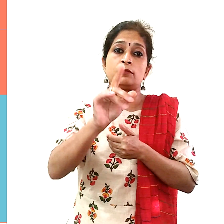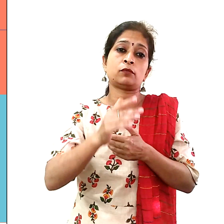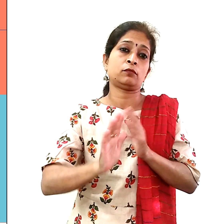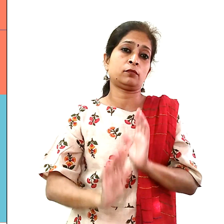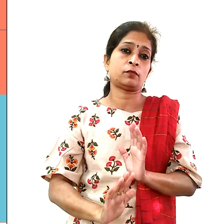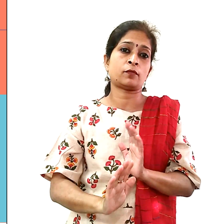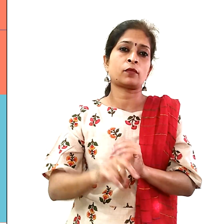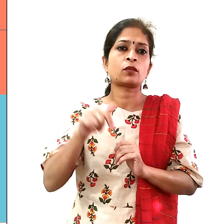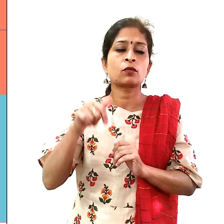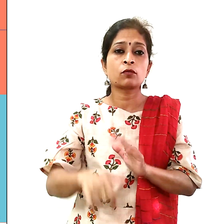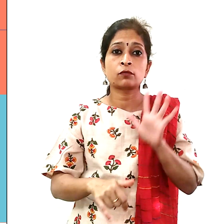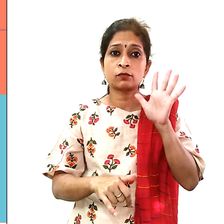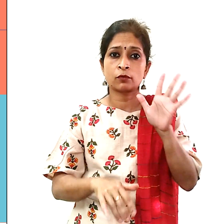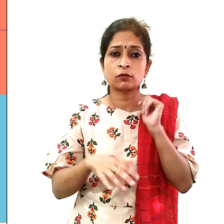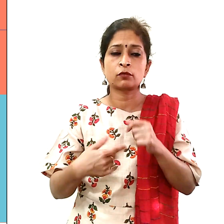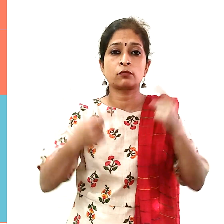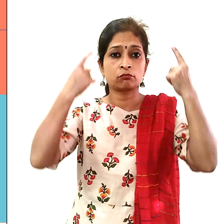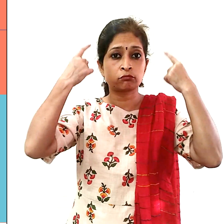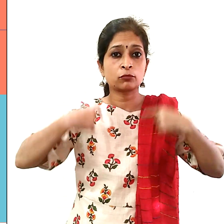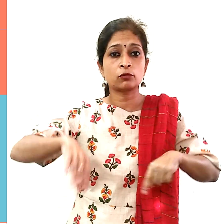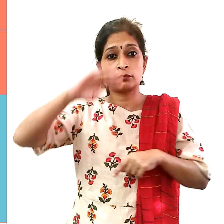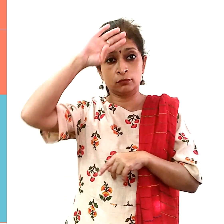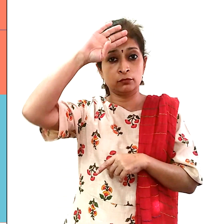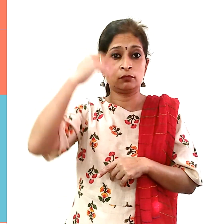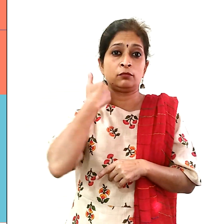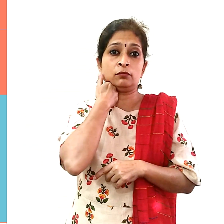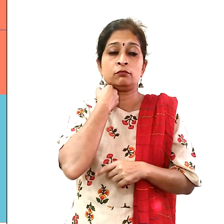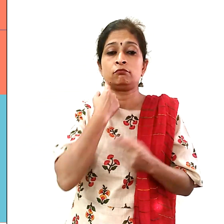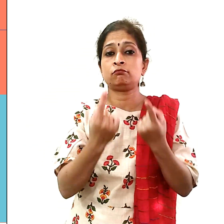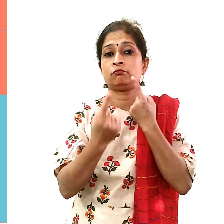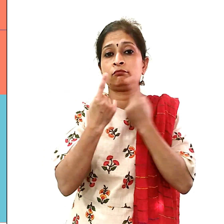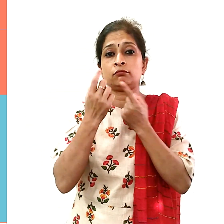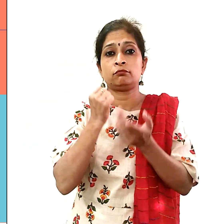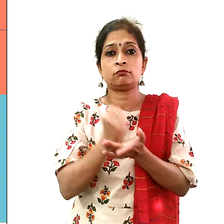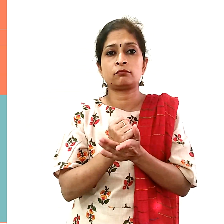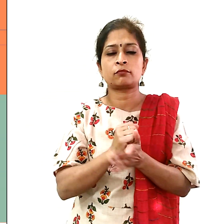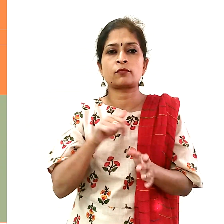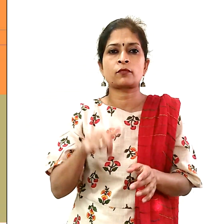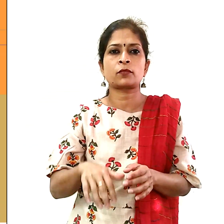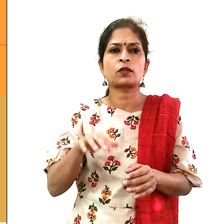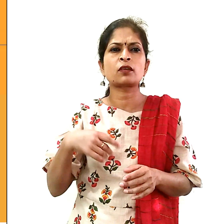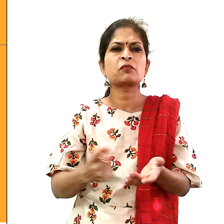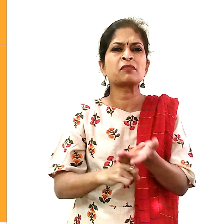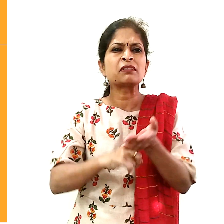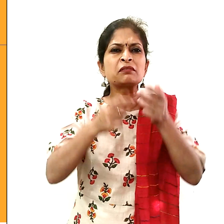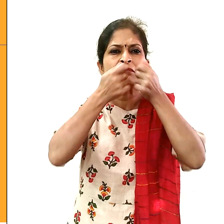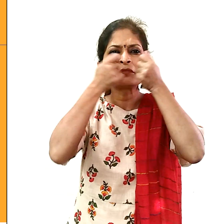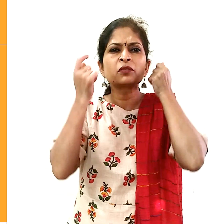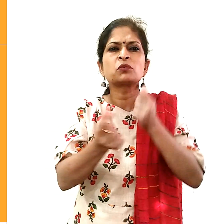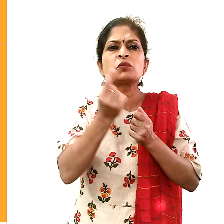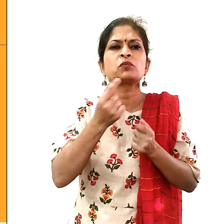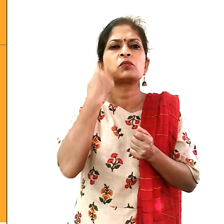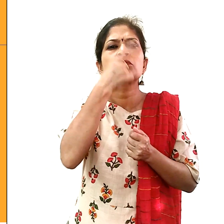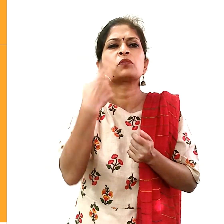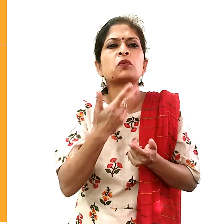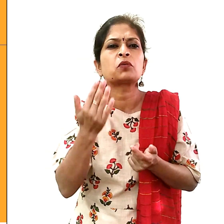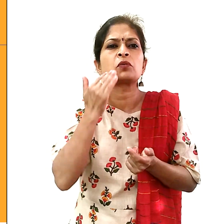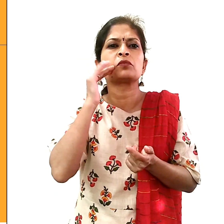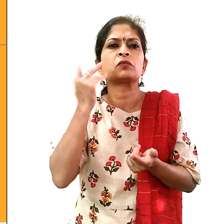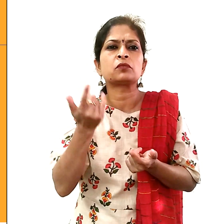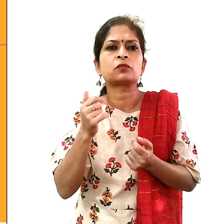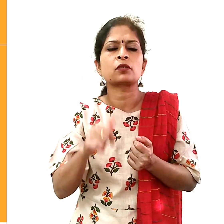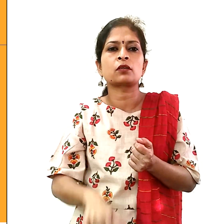or sneezing. 5. Monitor your body temperature. When and who should use medical